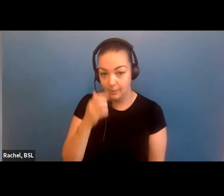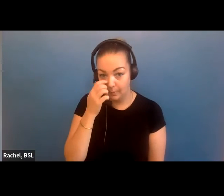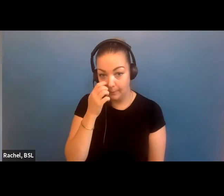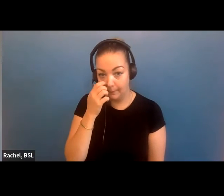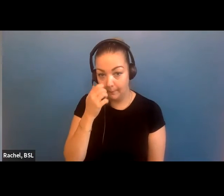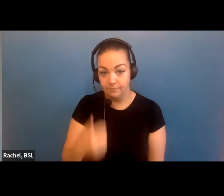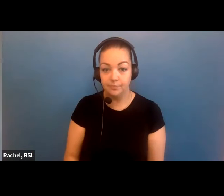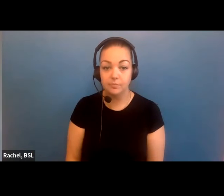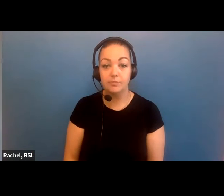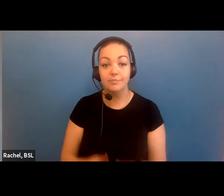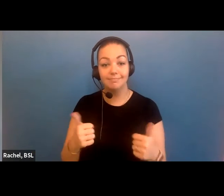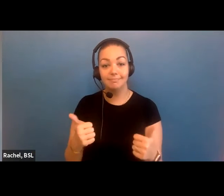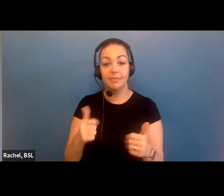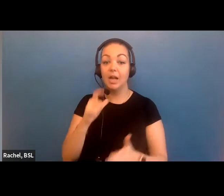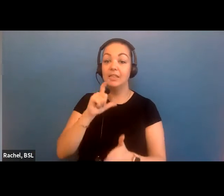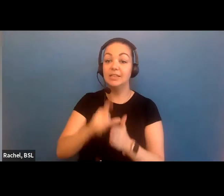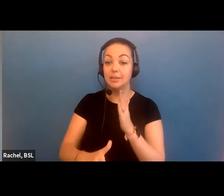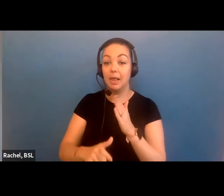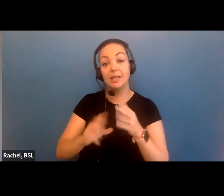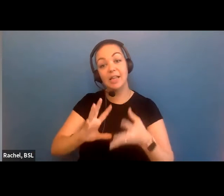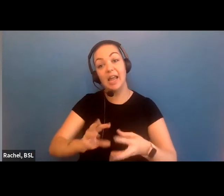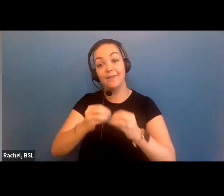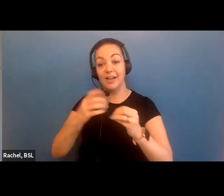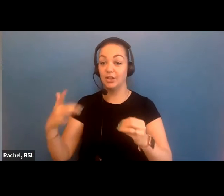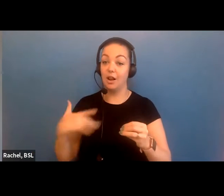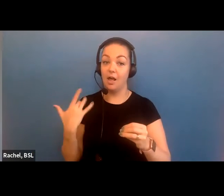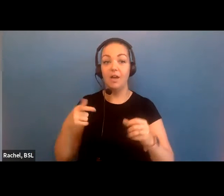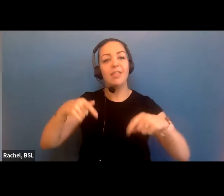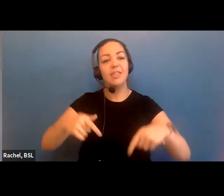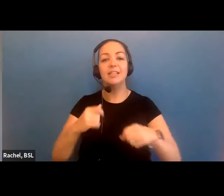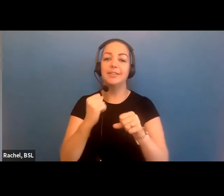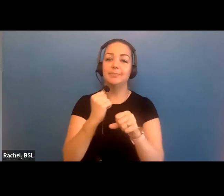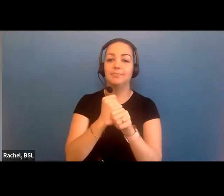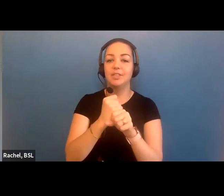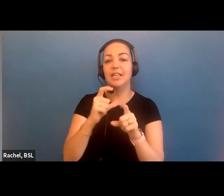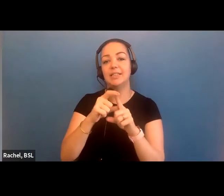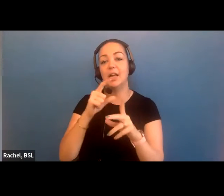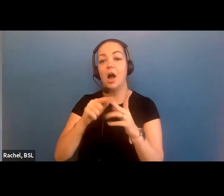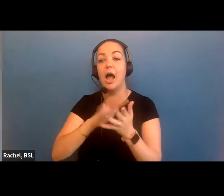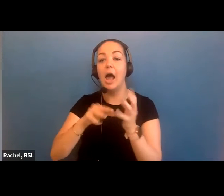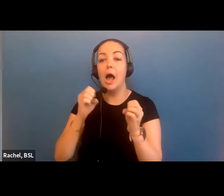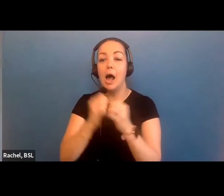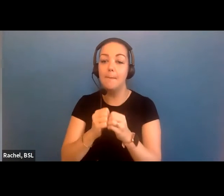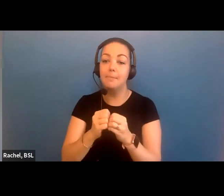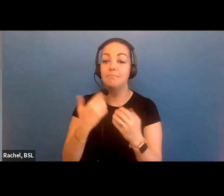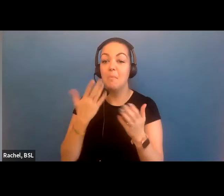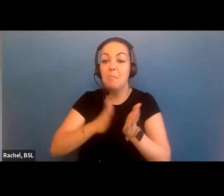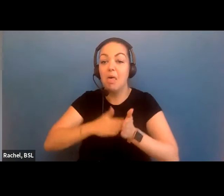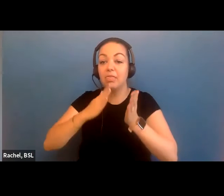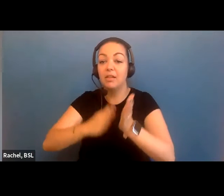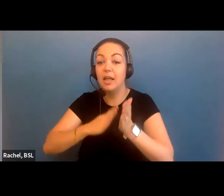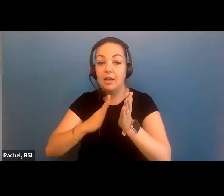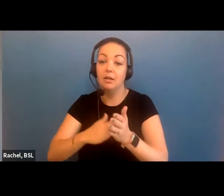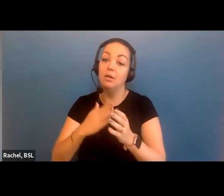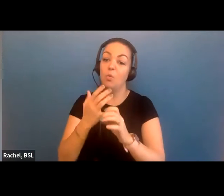So Disability Innovation Live. So these sessions are the Global Disability Innovations Hub monthly webinar series, and they're very much